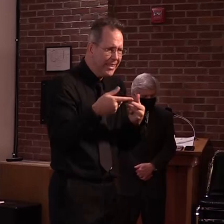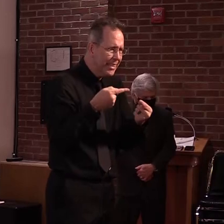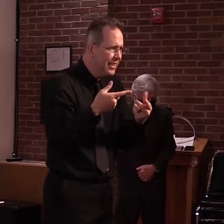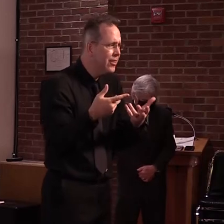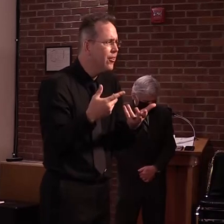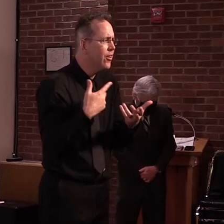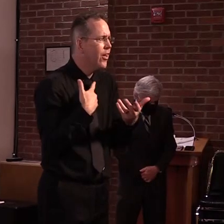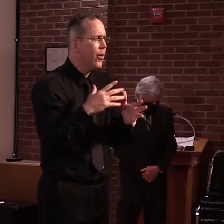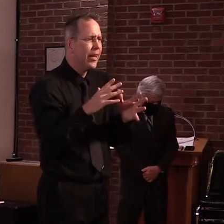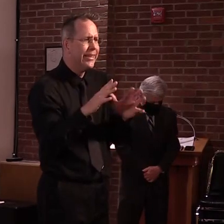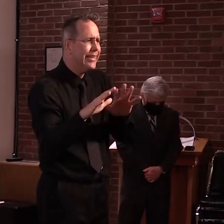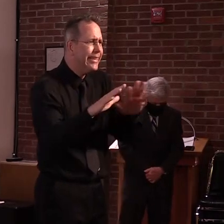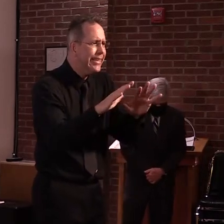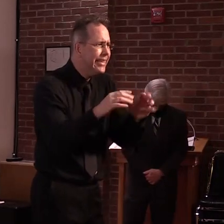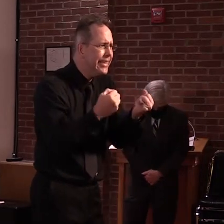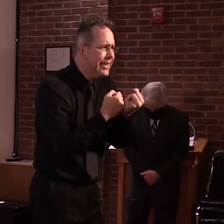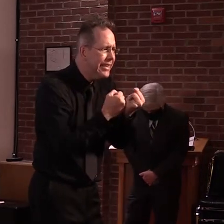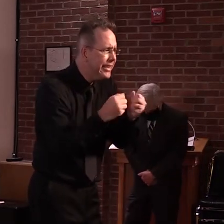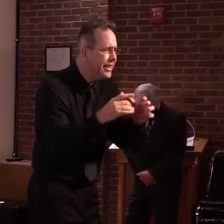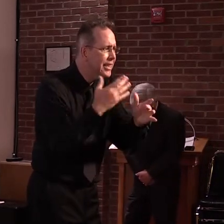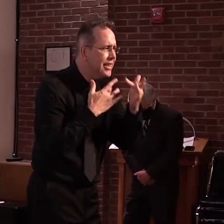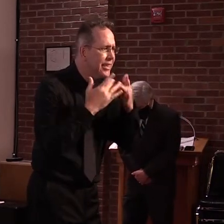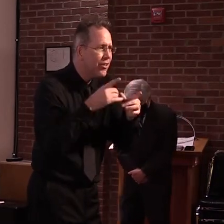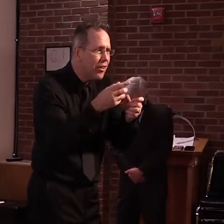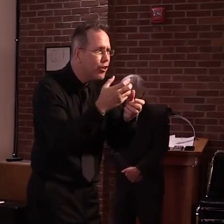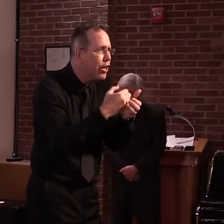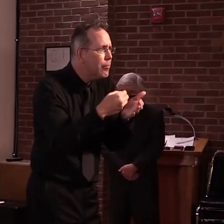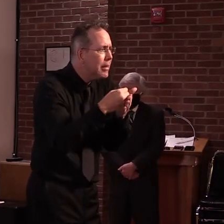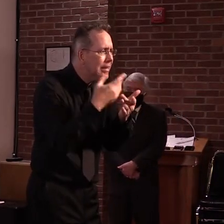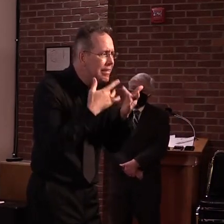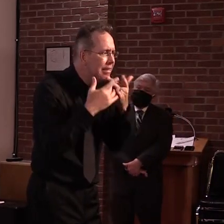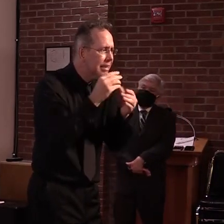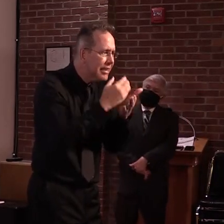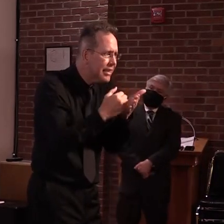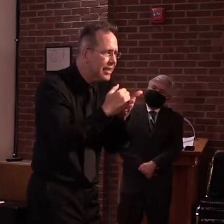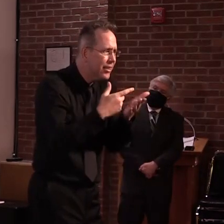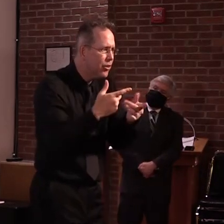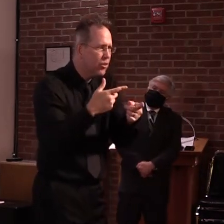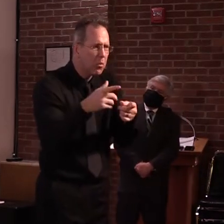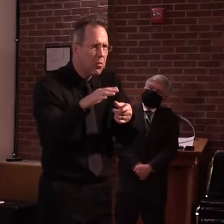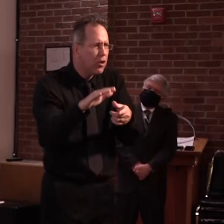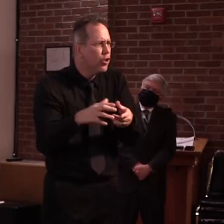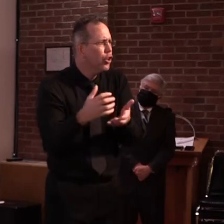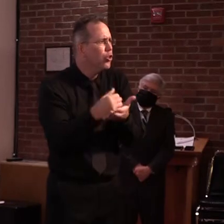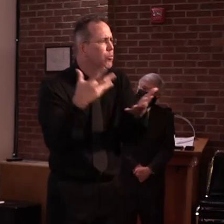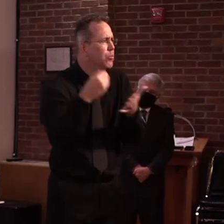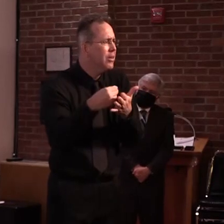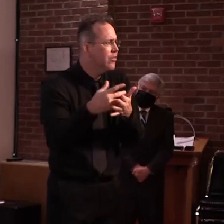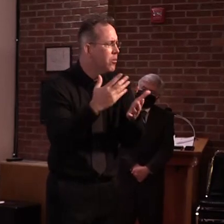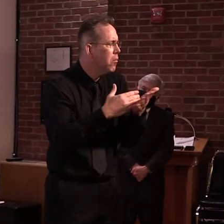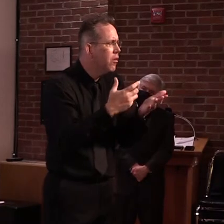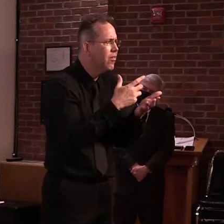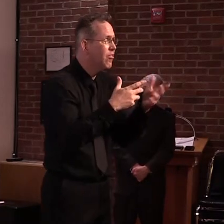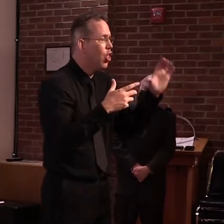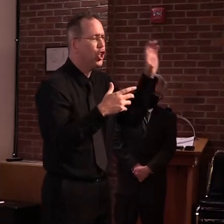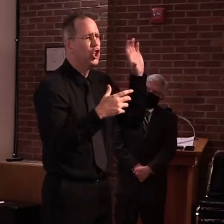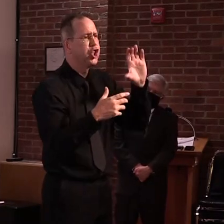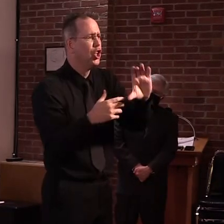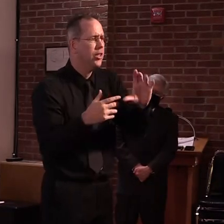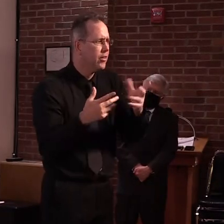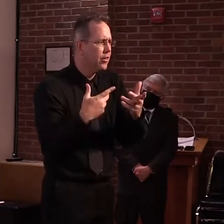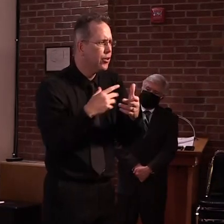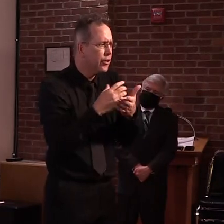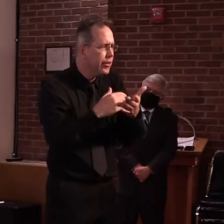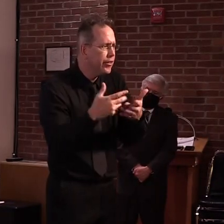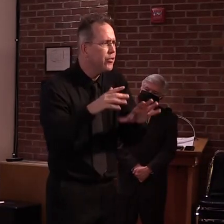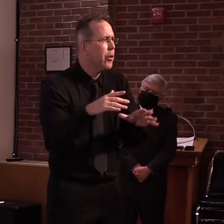doors open. And we're going to penalize them now. And for those who didn't take the initiative, they would be rewarded. So